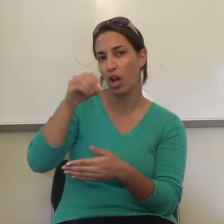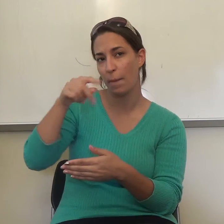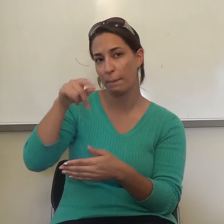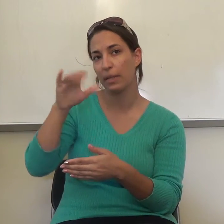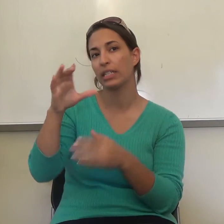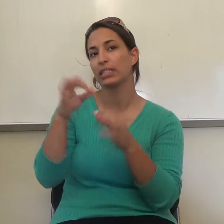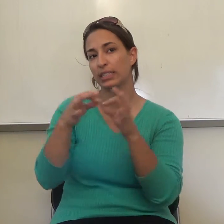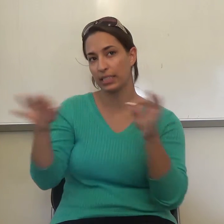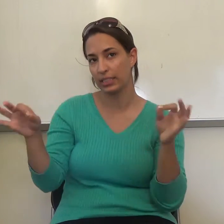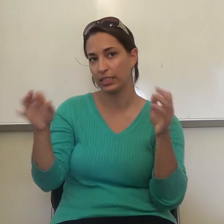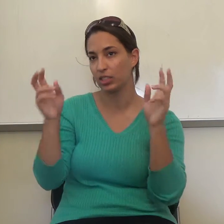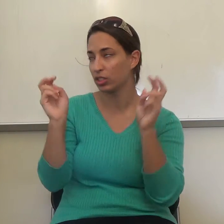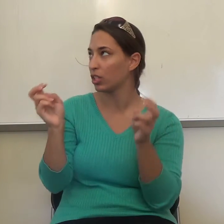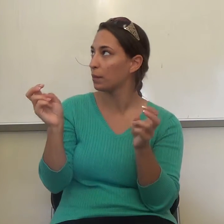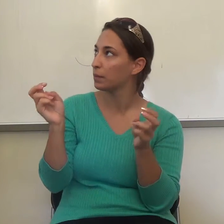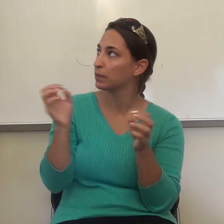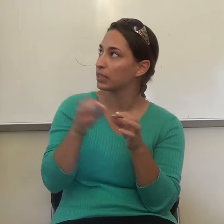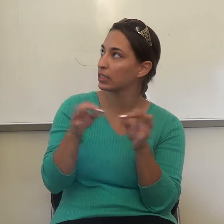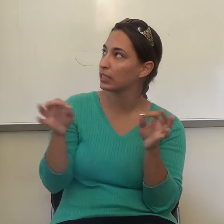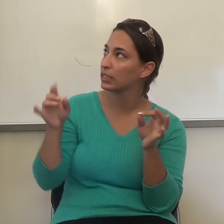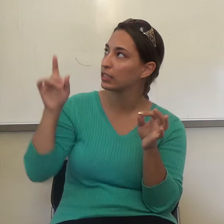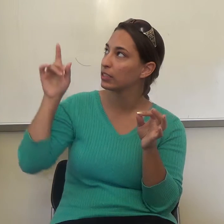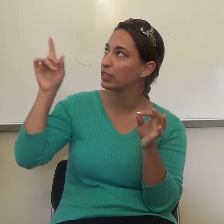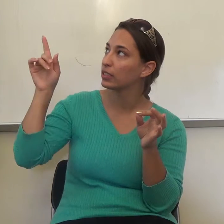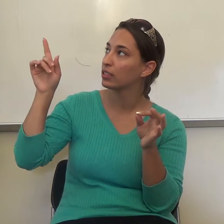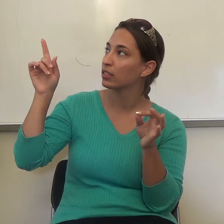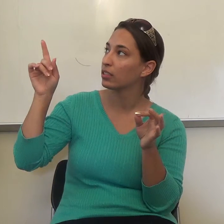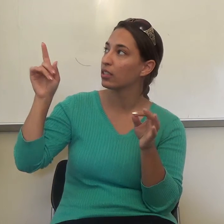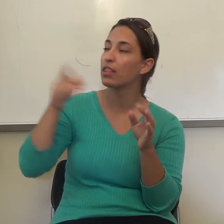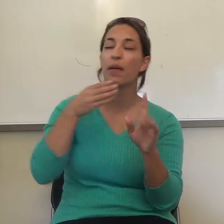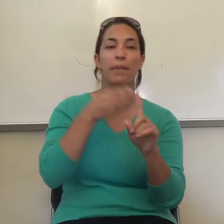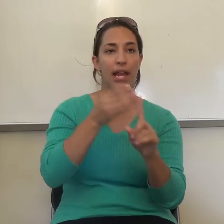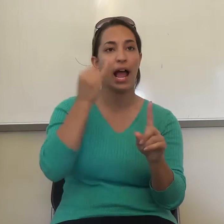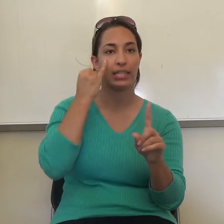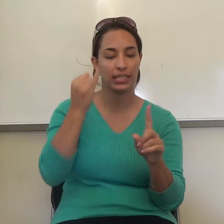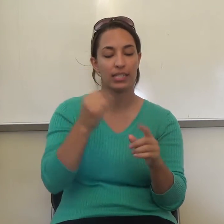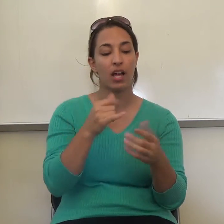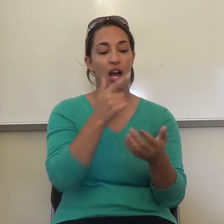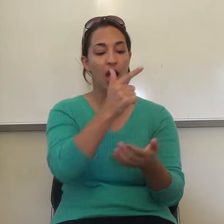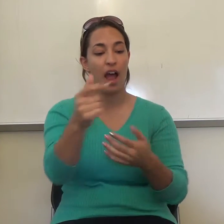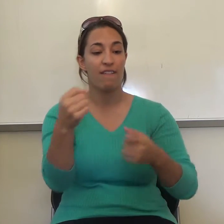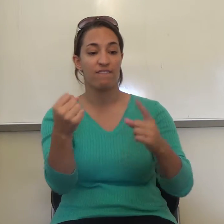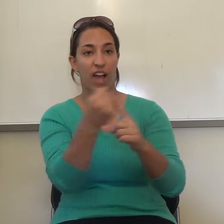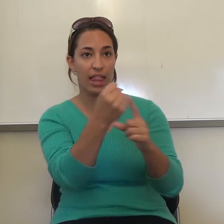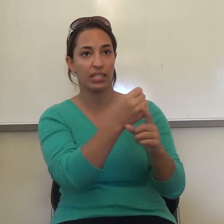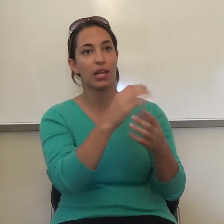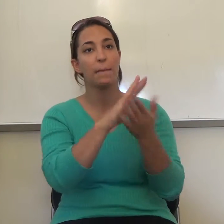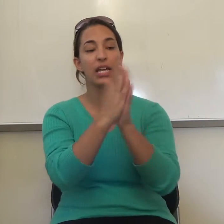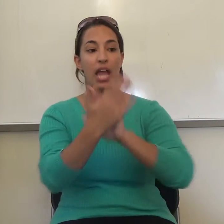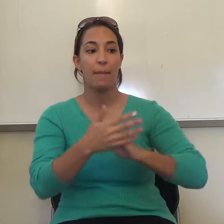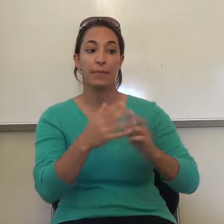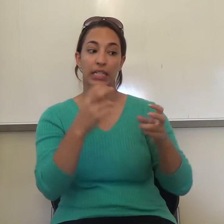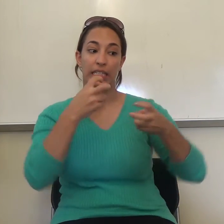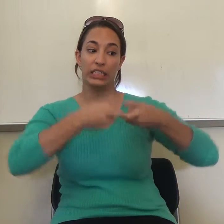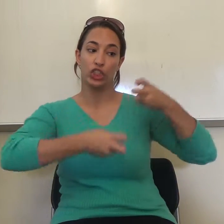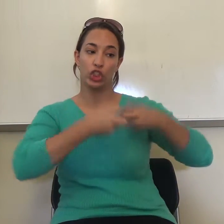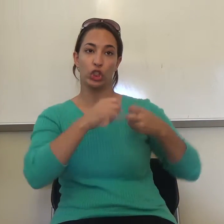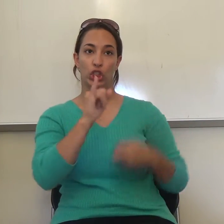Okay, so their main idea is gun violence became an issue and the manufacturers got sued by, and I might cross out the